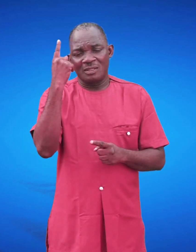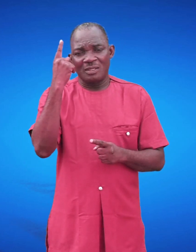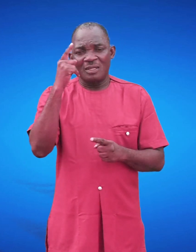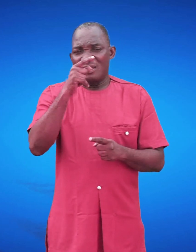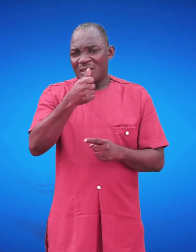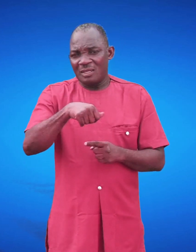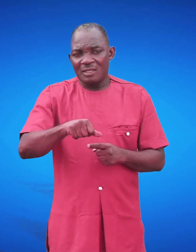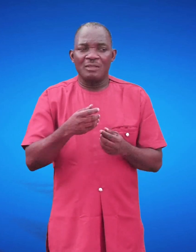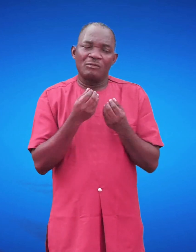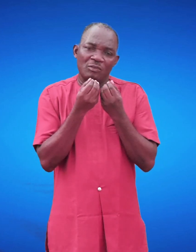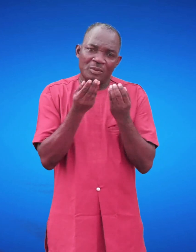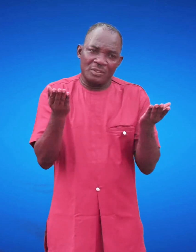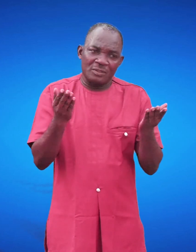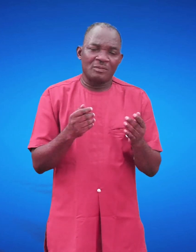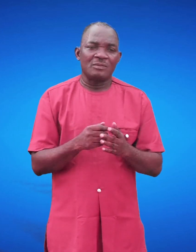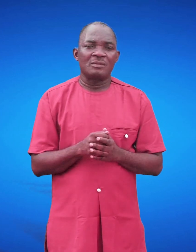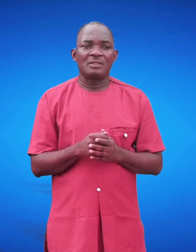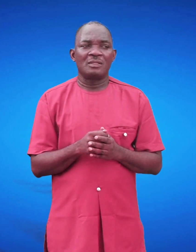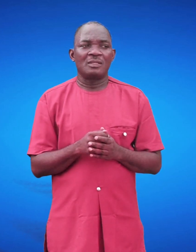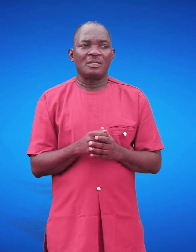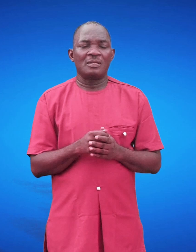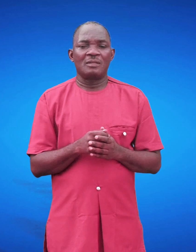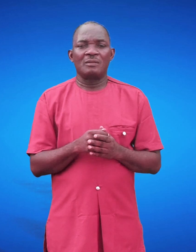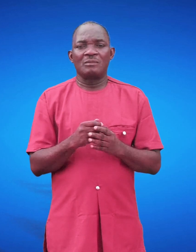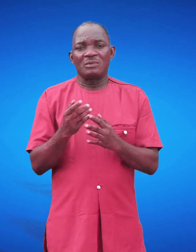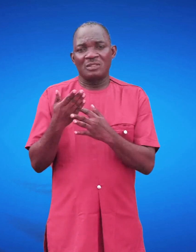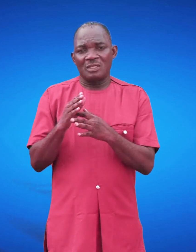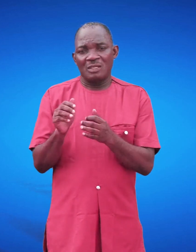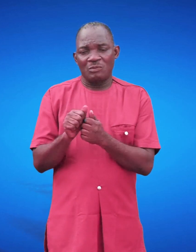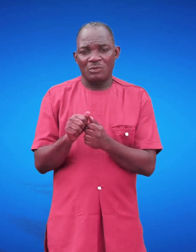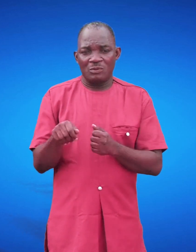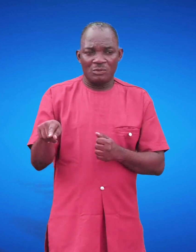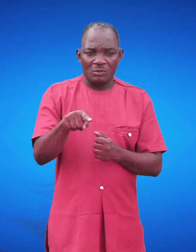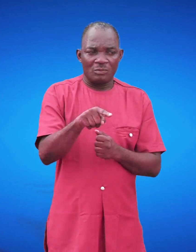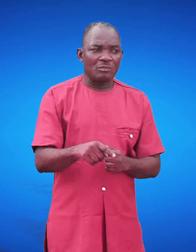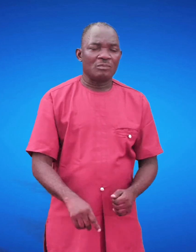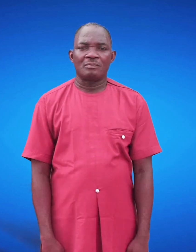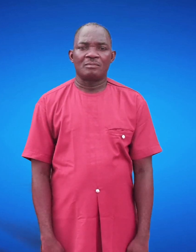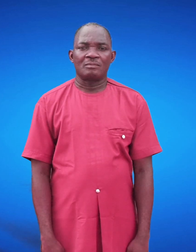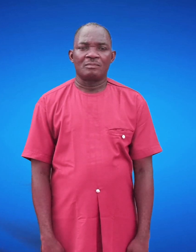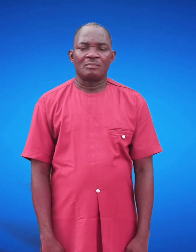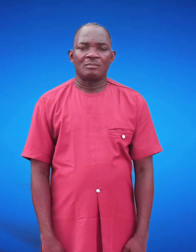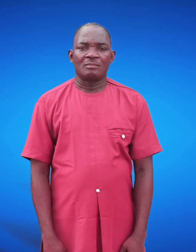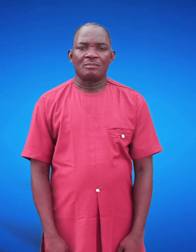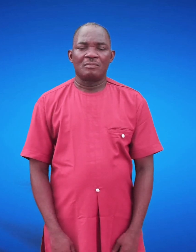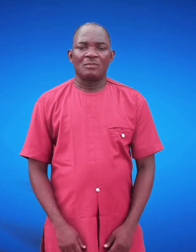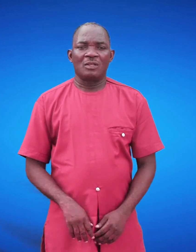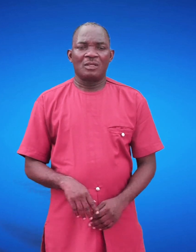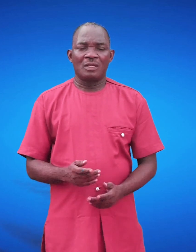any information shared with you. Confidentiality.